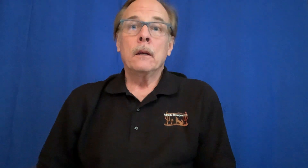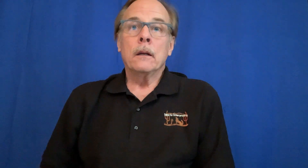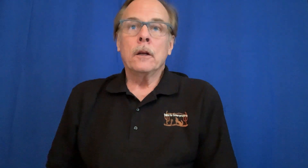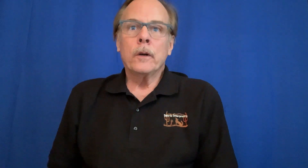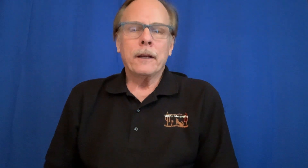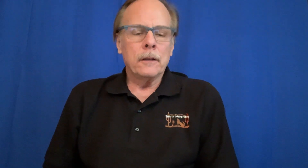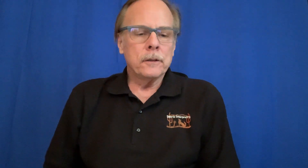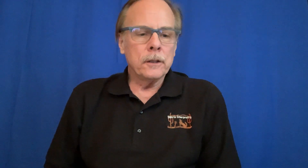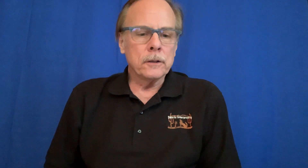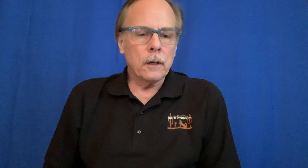Hello again. This is